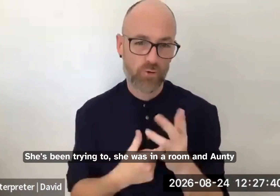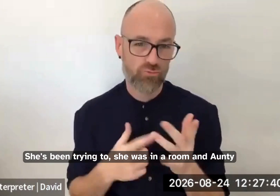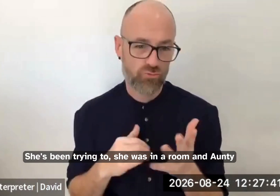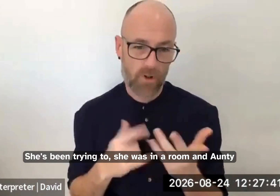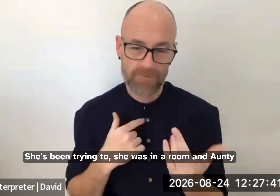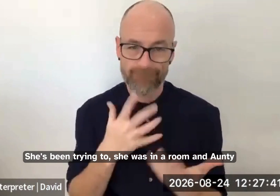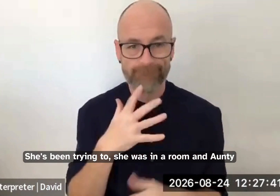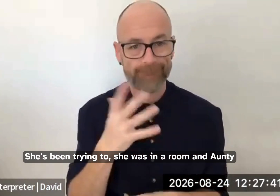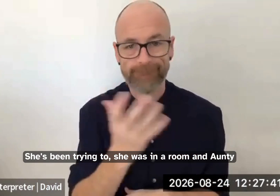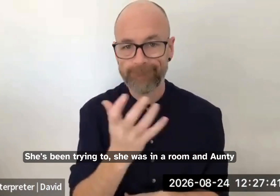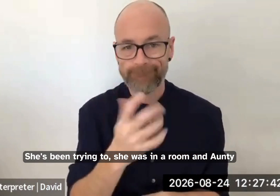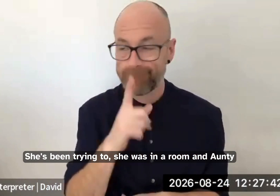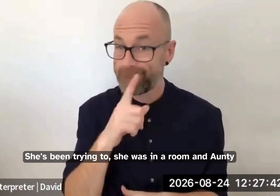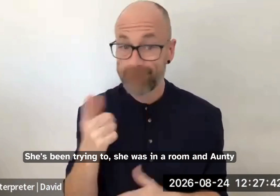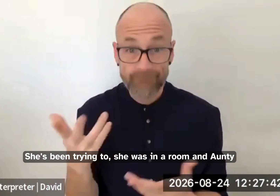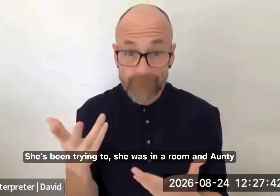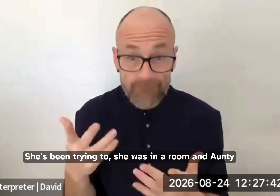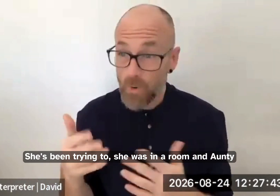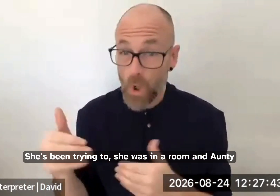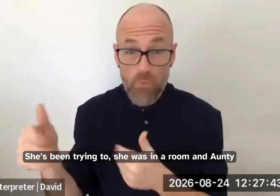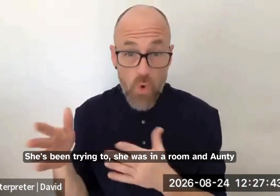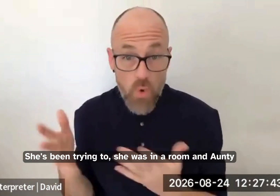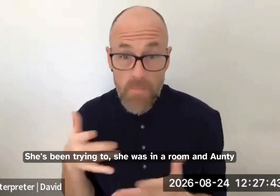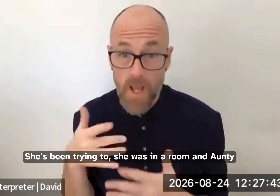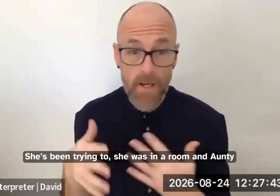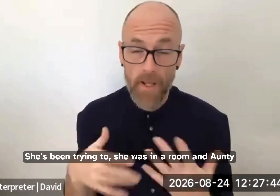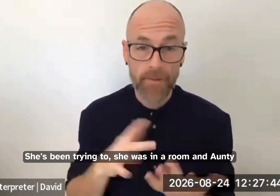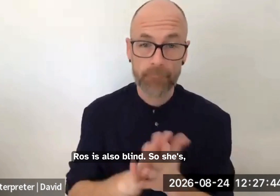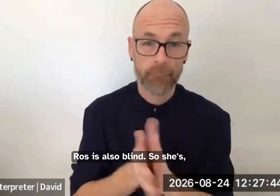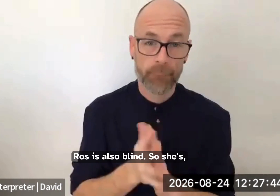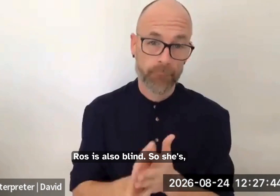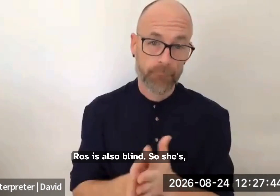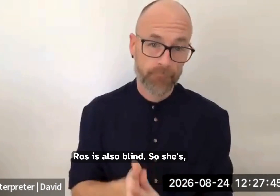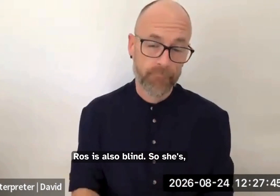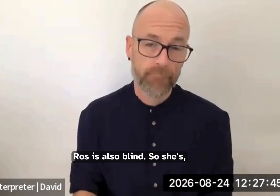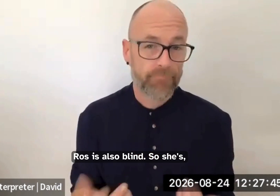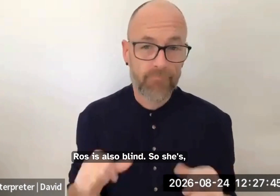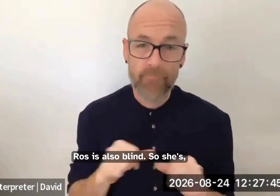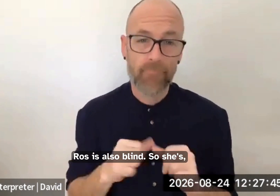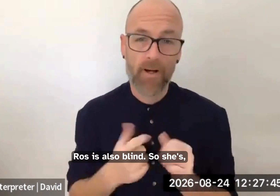been trying to, she was in a room, and Auntie Ros